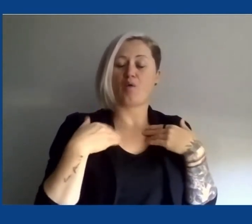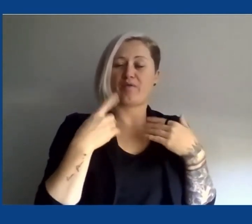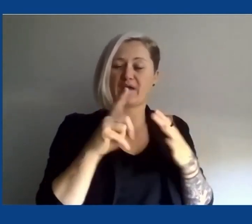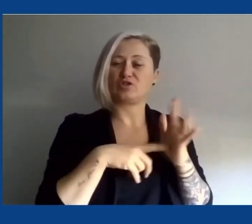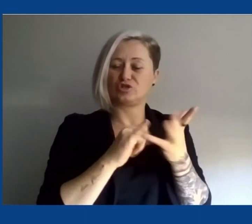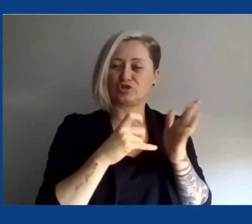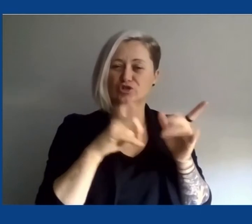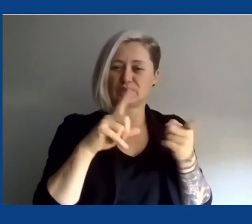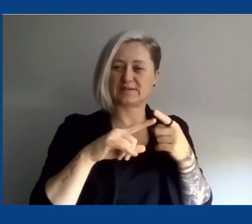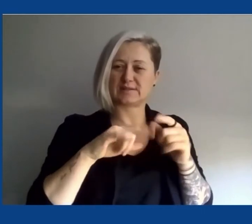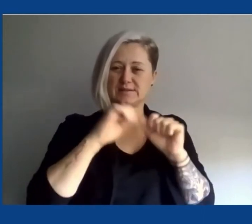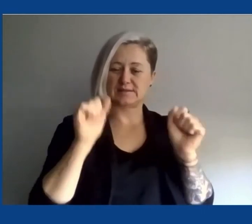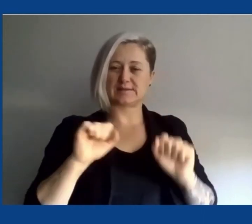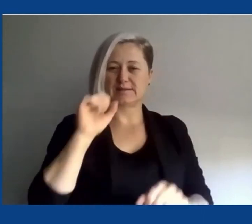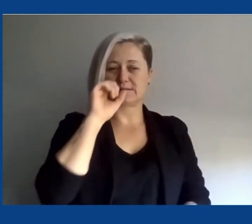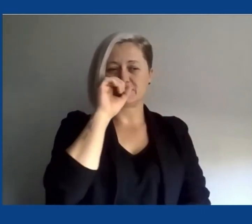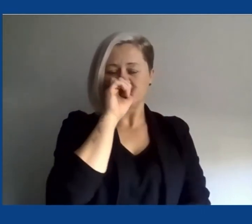The